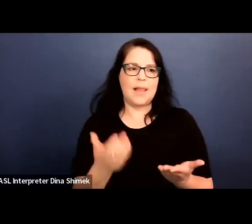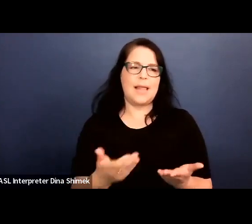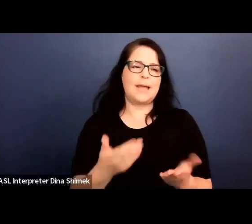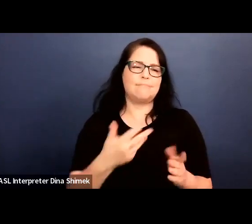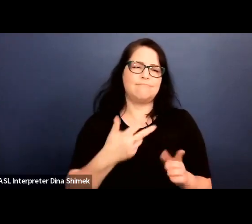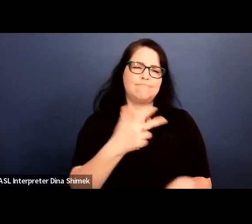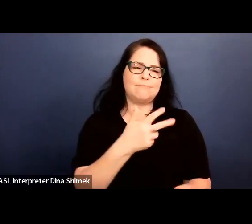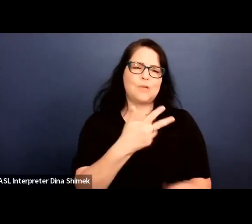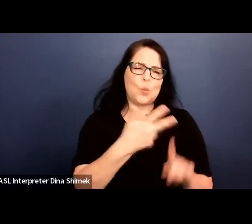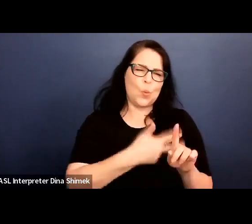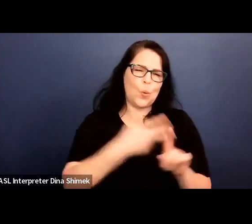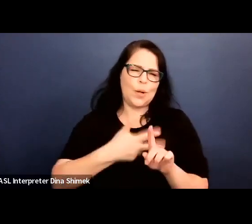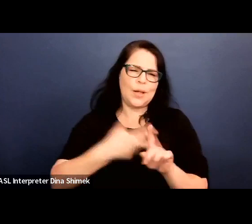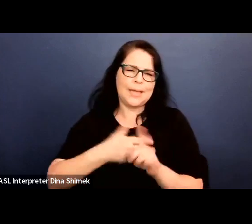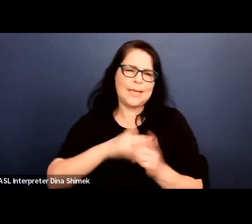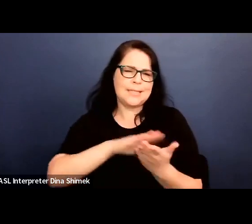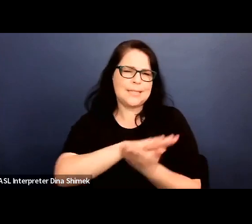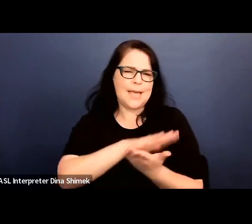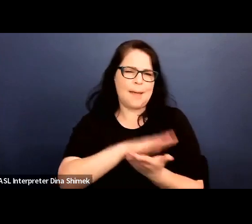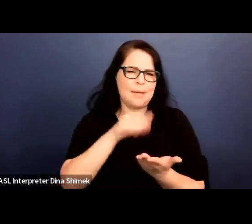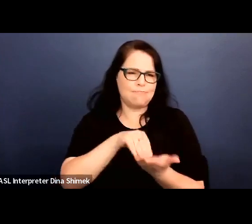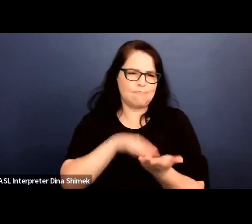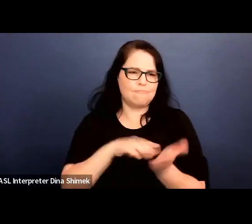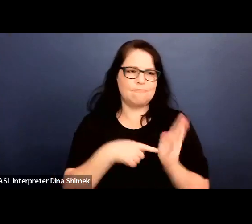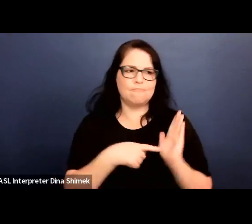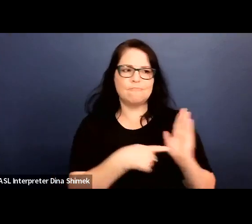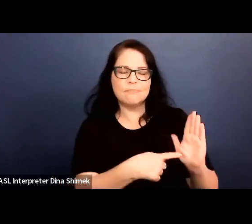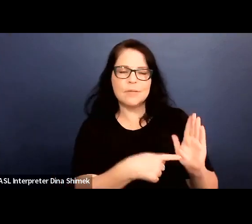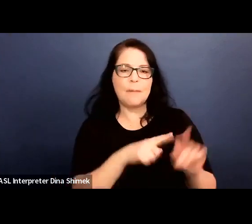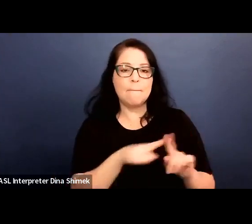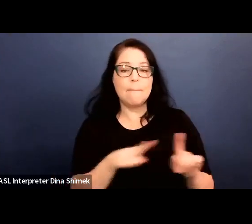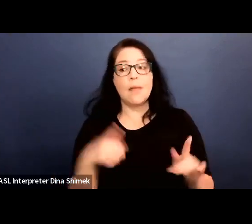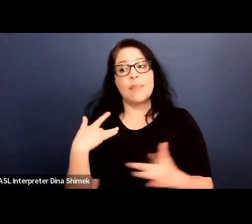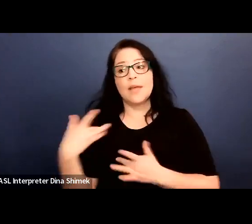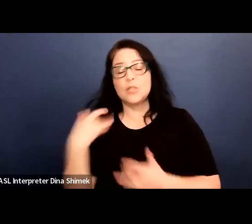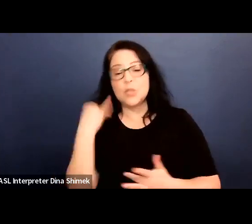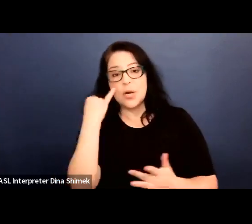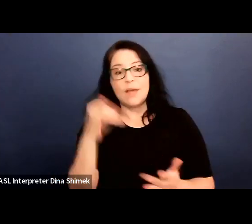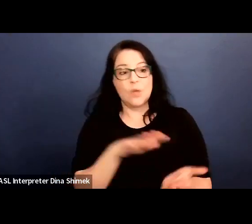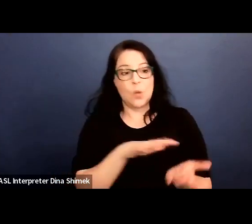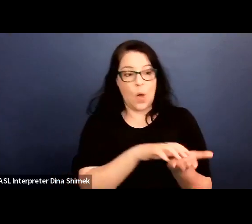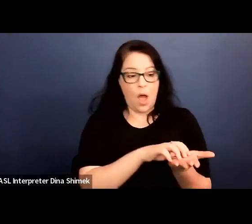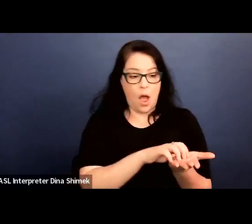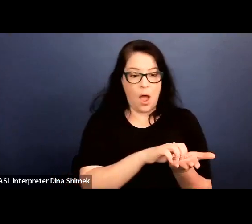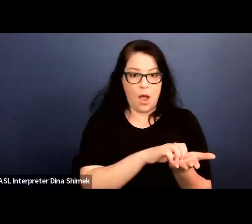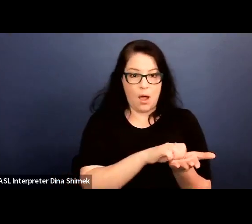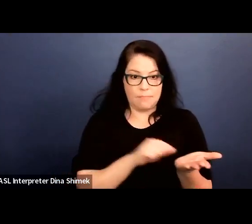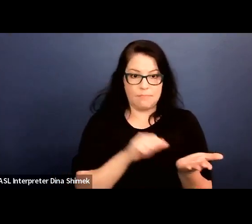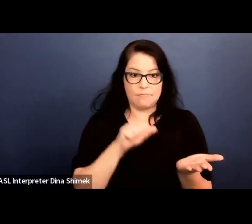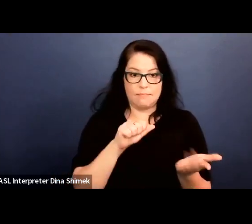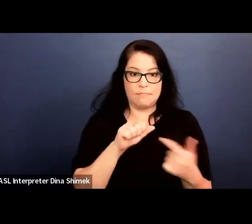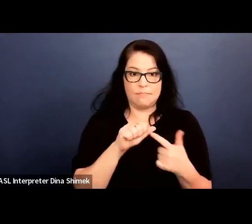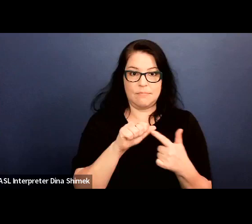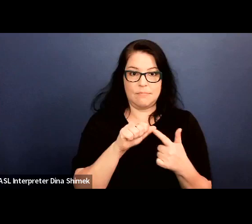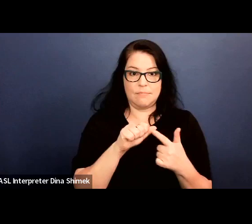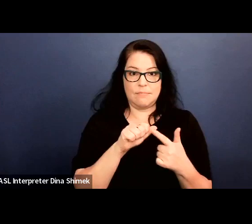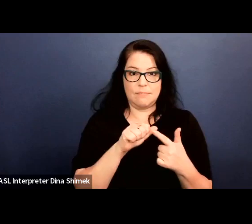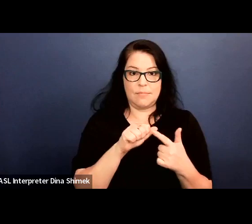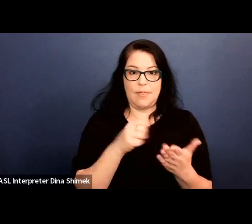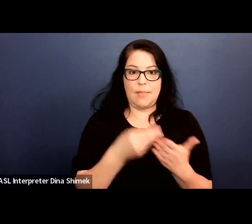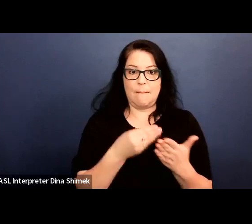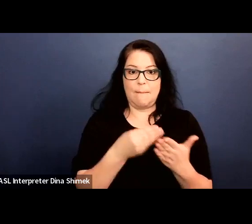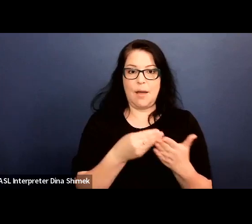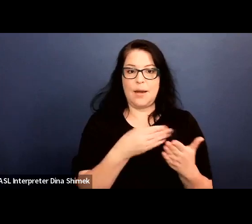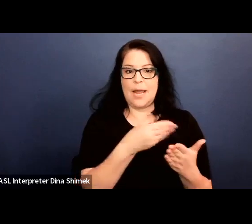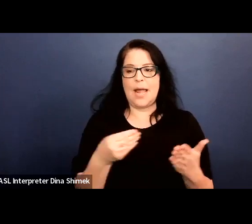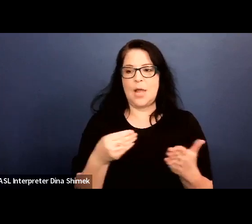statement. Really, the only concern they have is when you take money out of your ABLE account and you retain it past the end